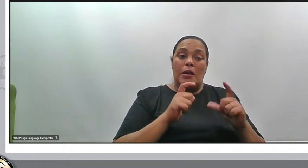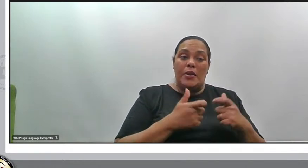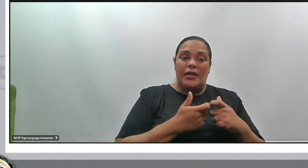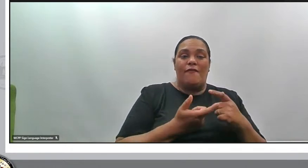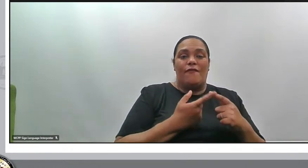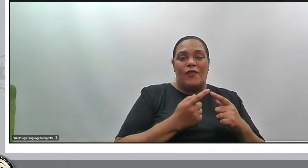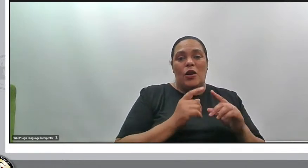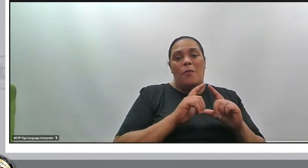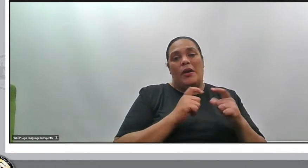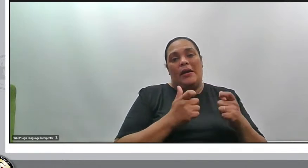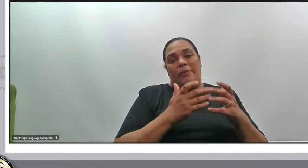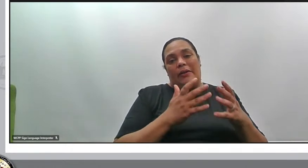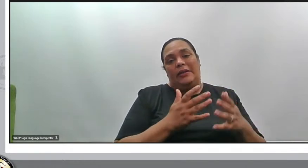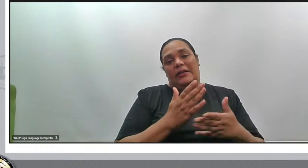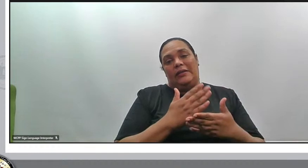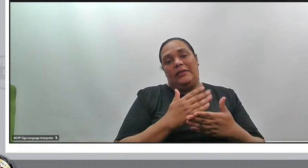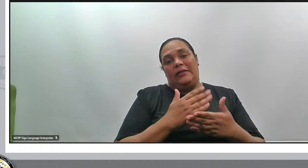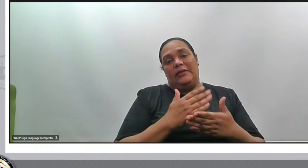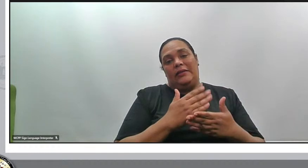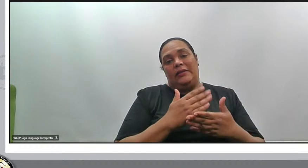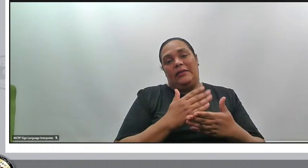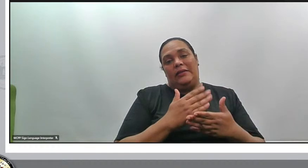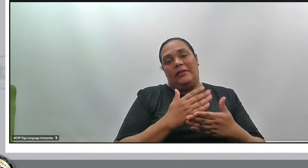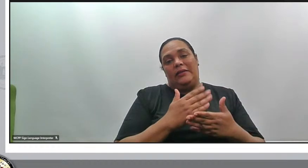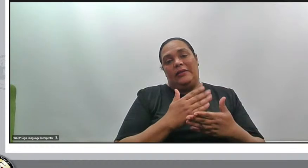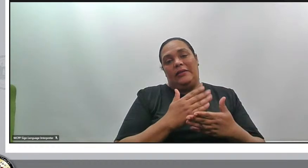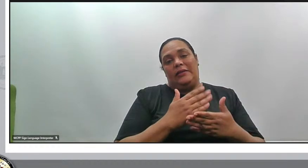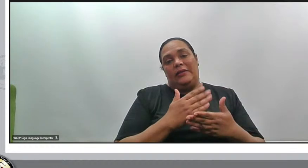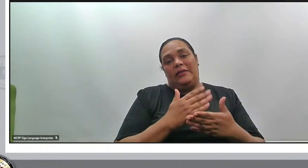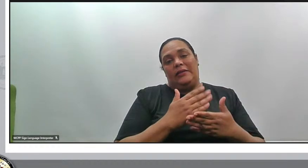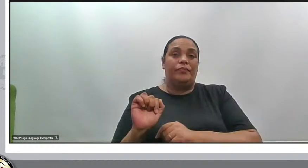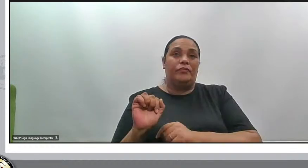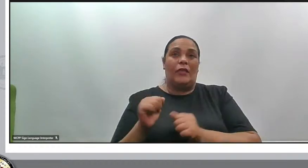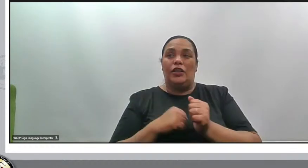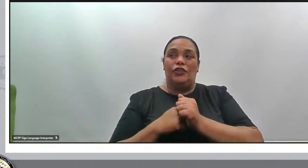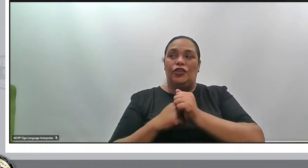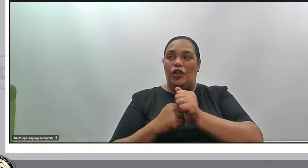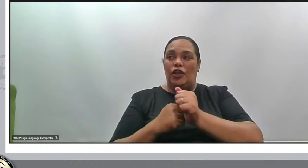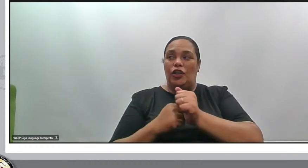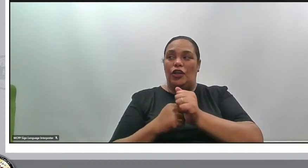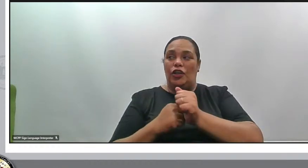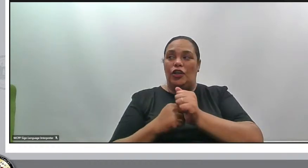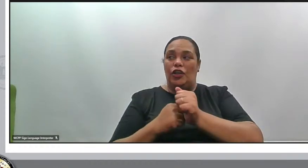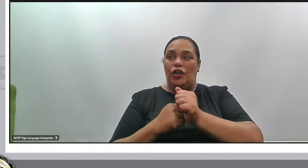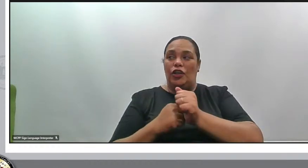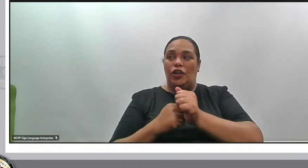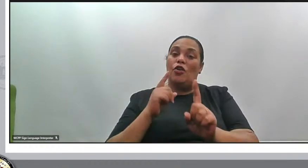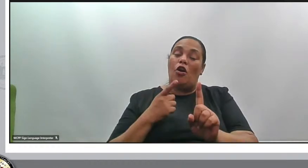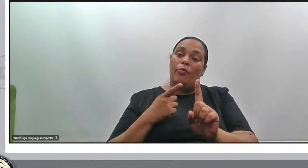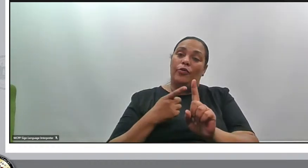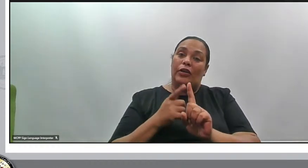section. With regards to the strategy and the strategic objective,